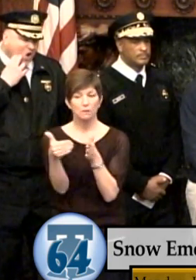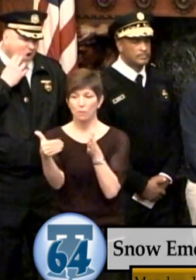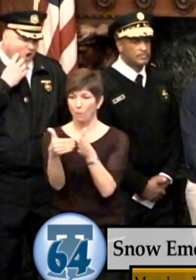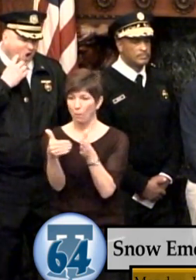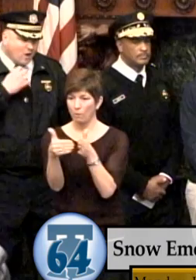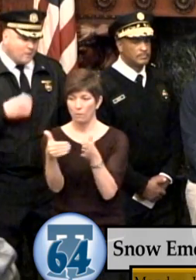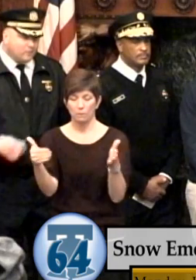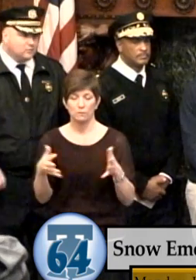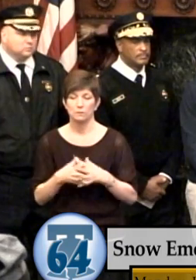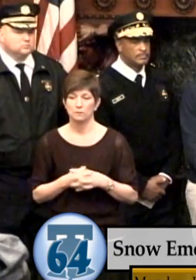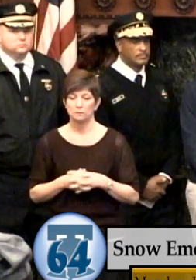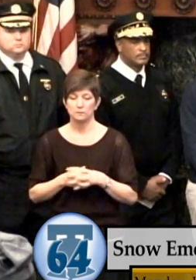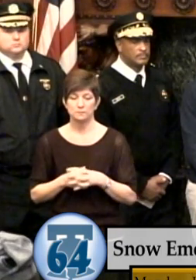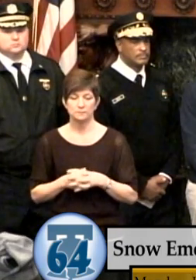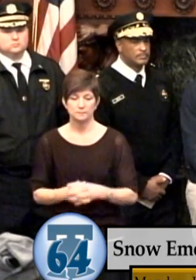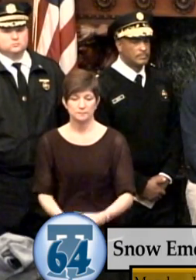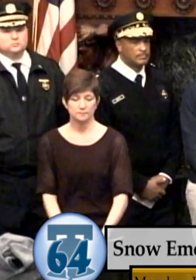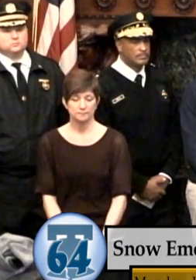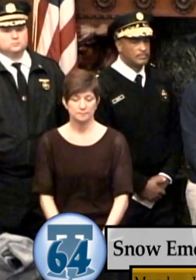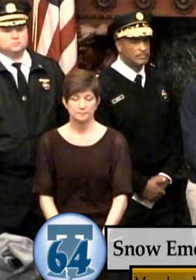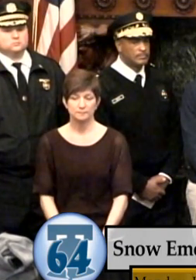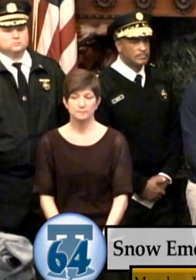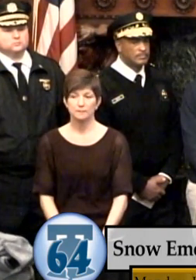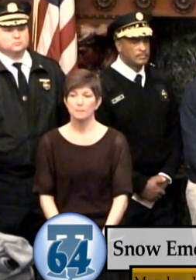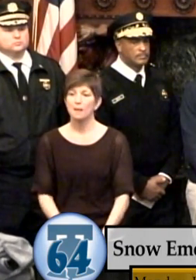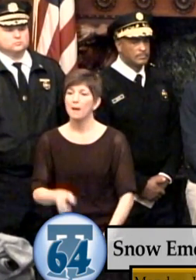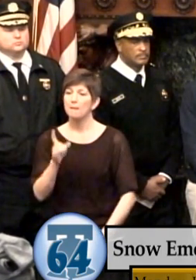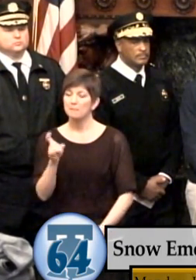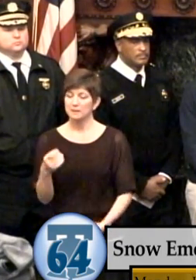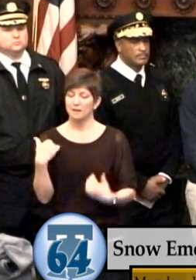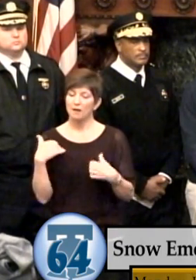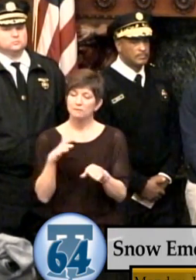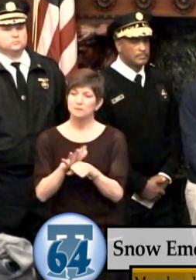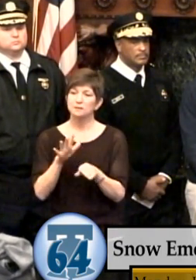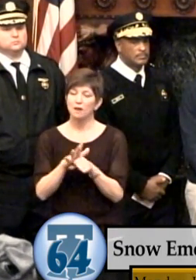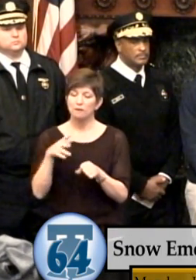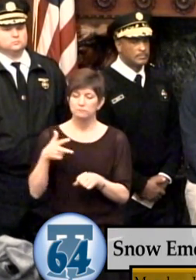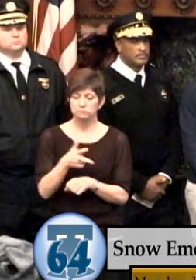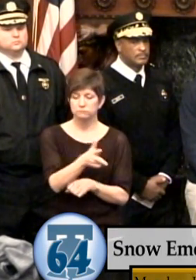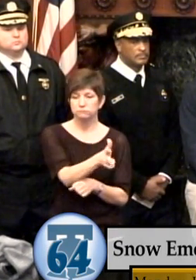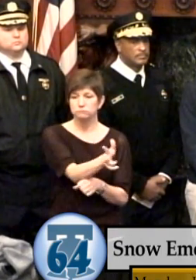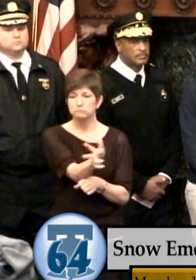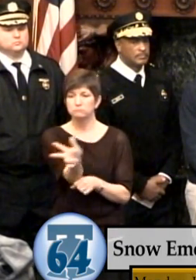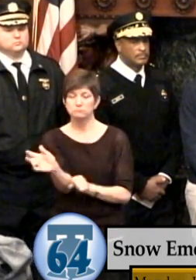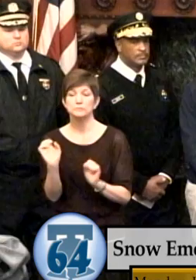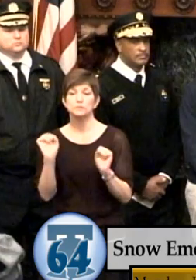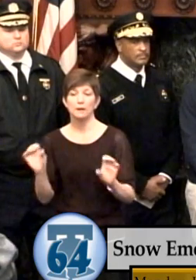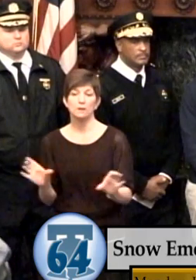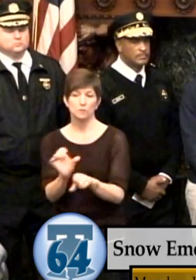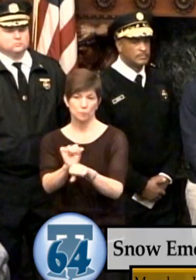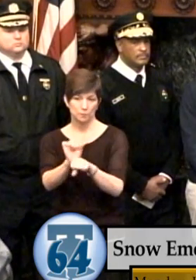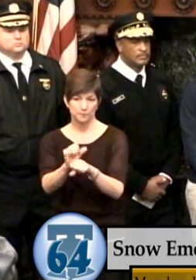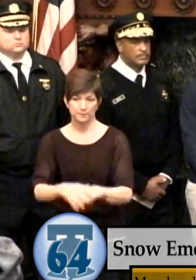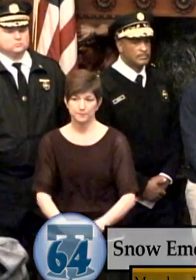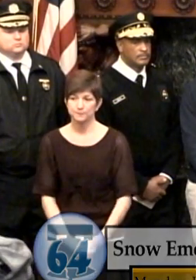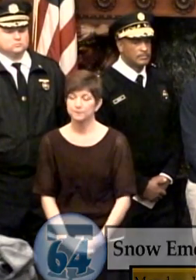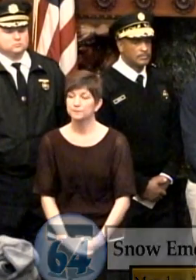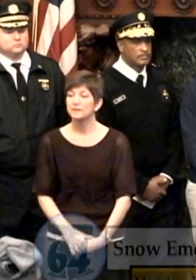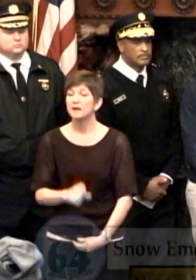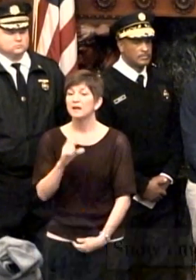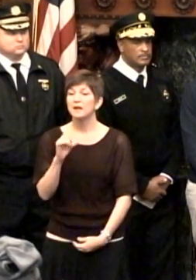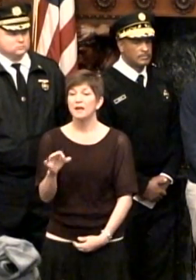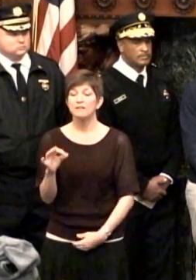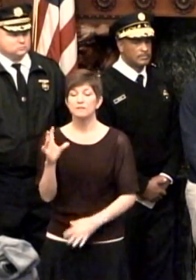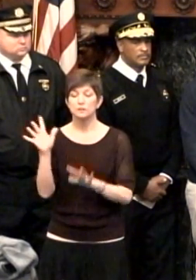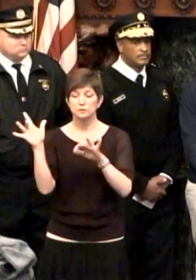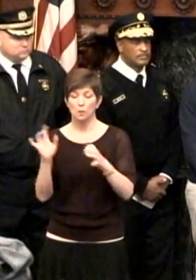as parked as possible. Give them the room and the turning radius they need to do their job. If you don't know where the